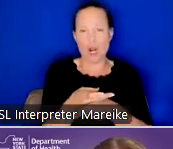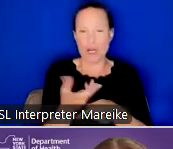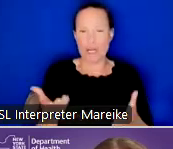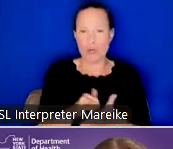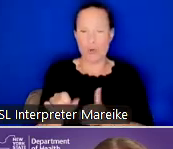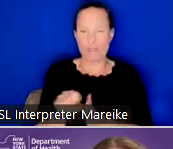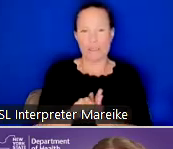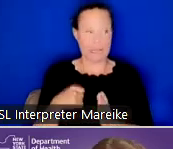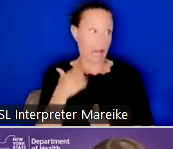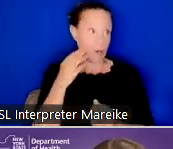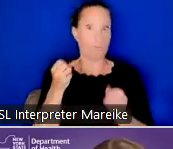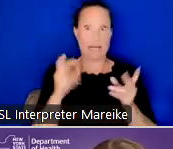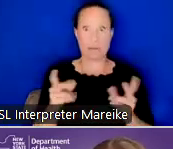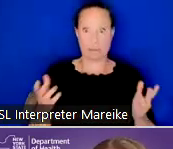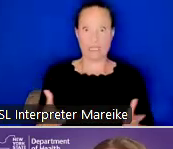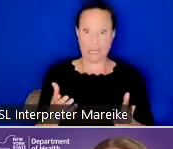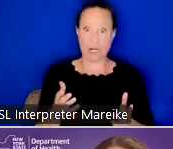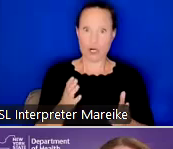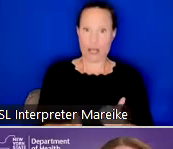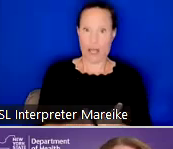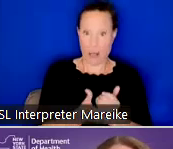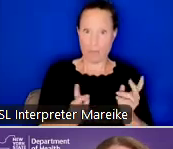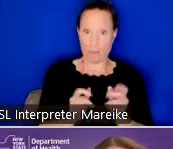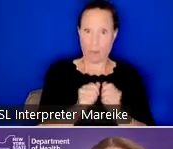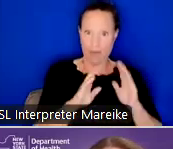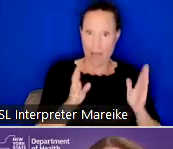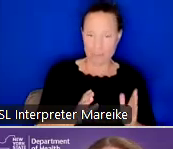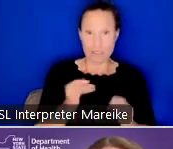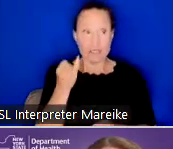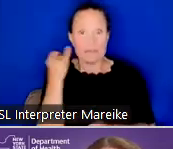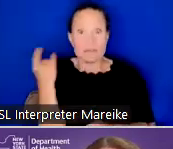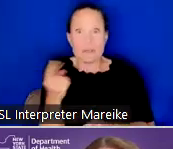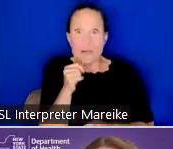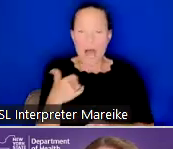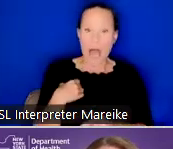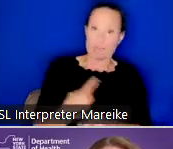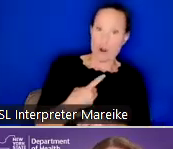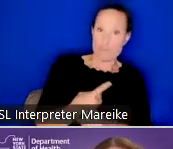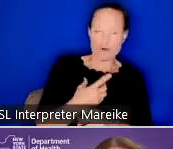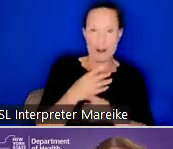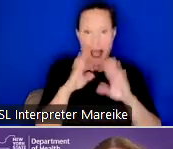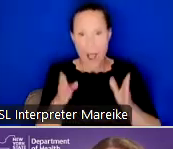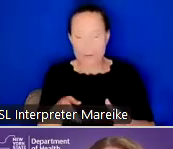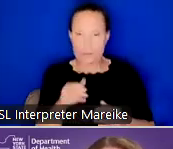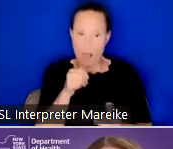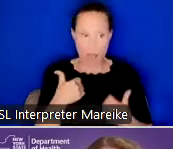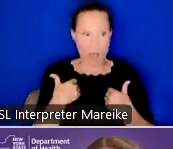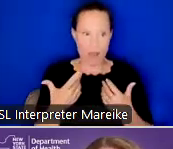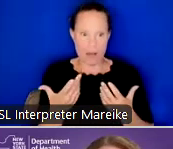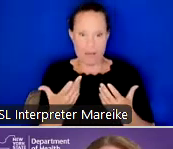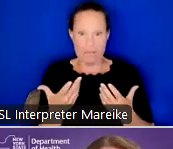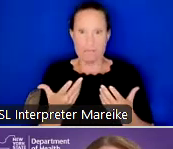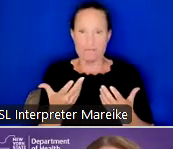housing folks on the call. When someone doesn't have proper housing or doesn't have